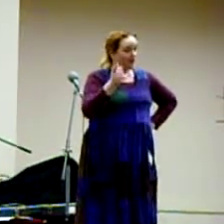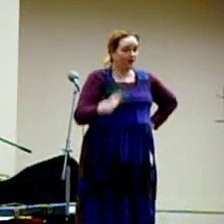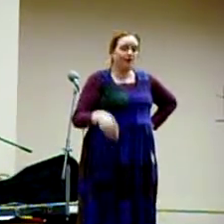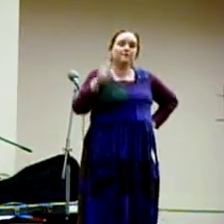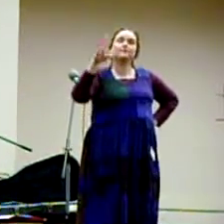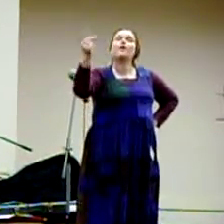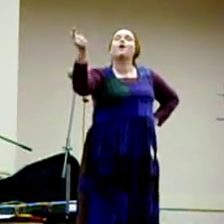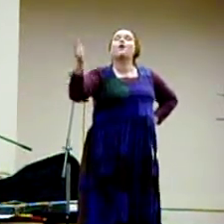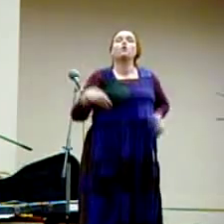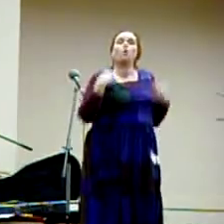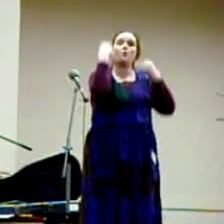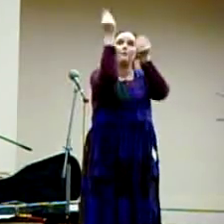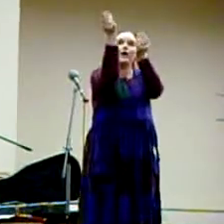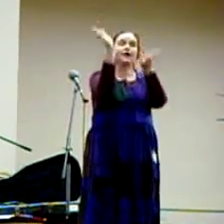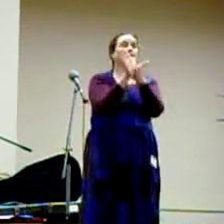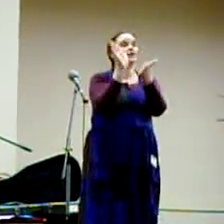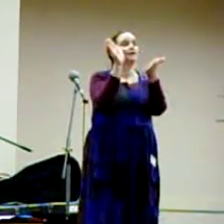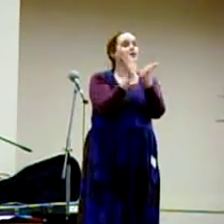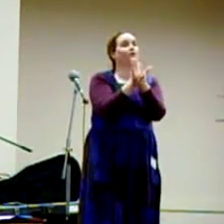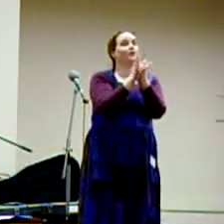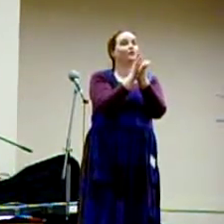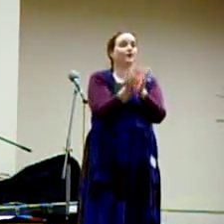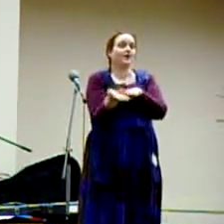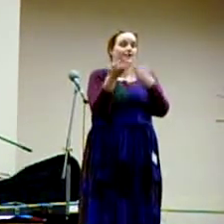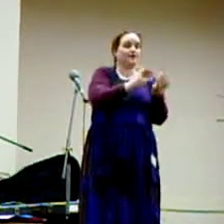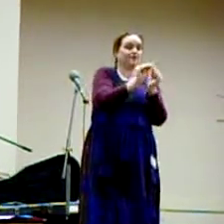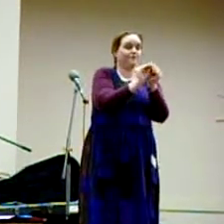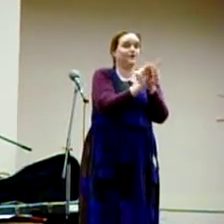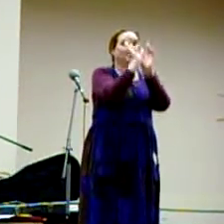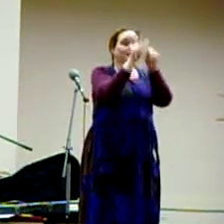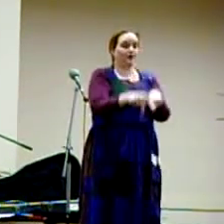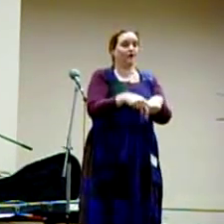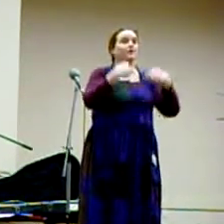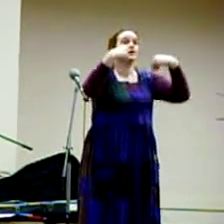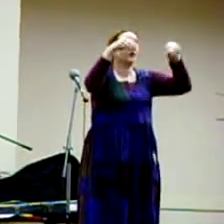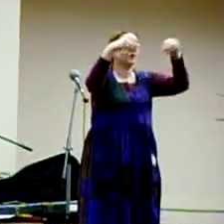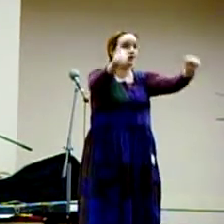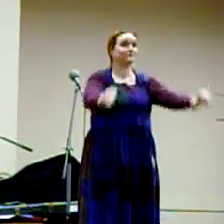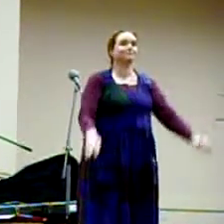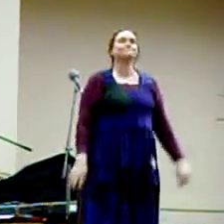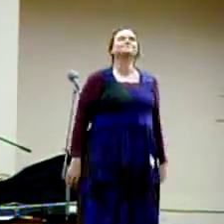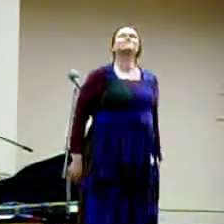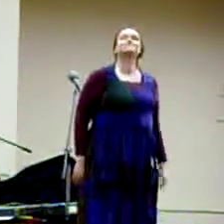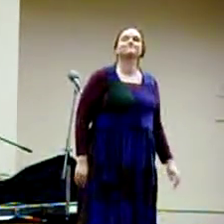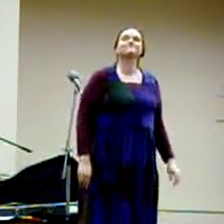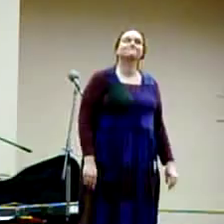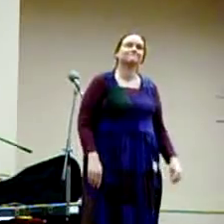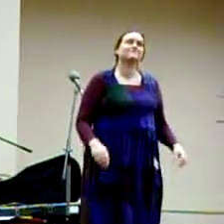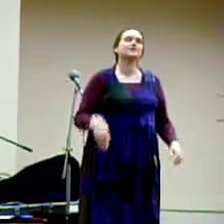It's Bob's Dog Obedience School and the Taxidermy Shop.